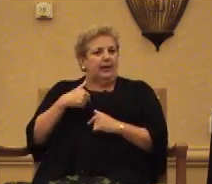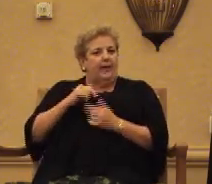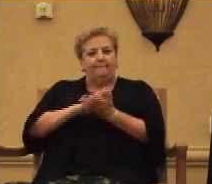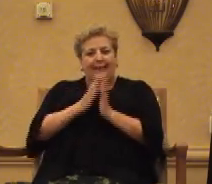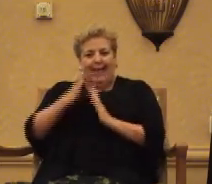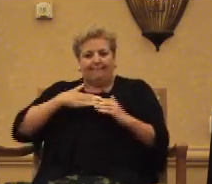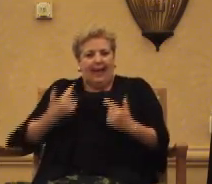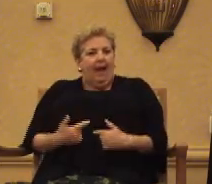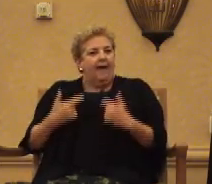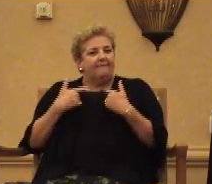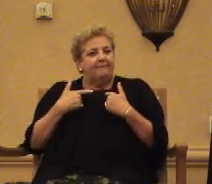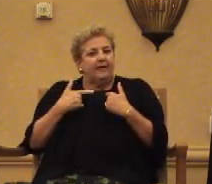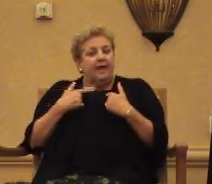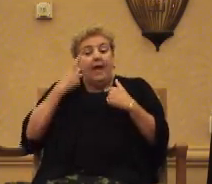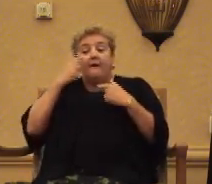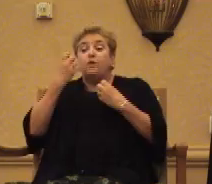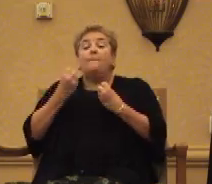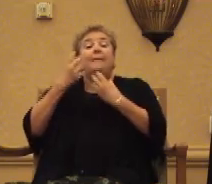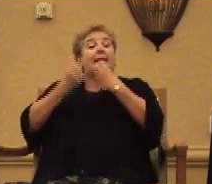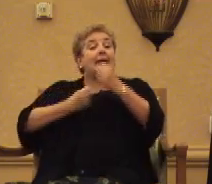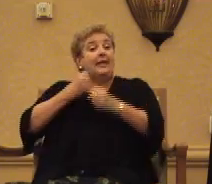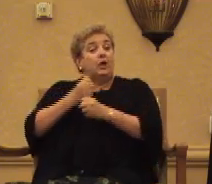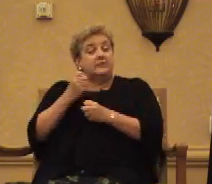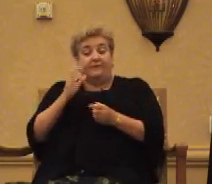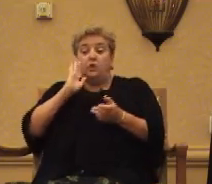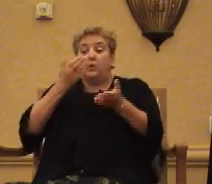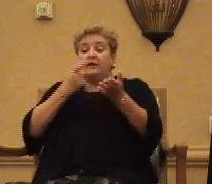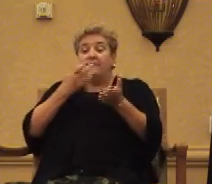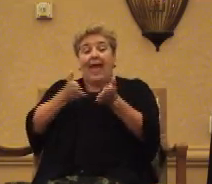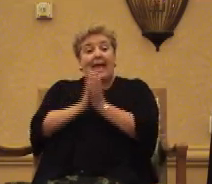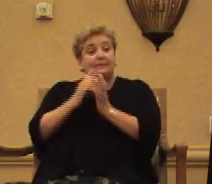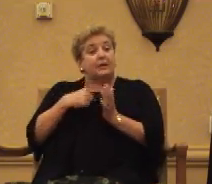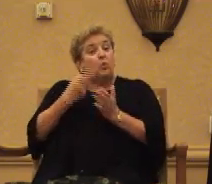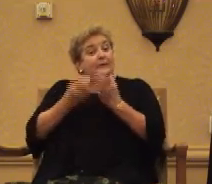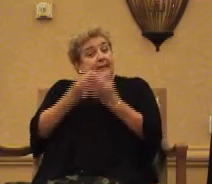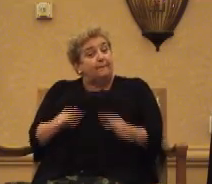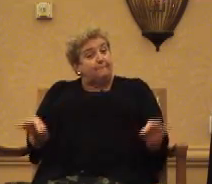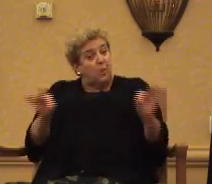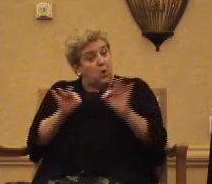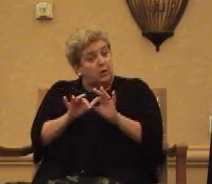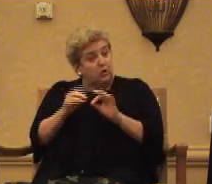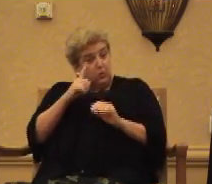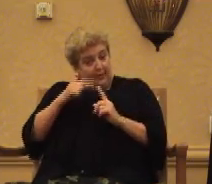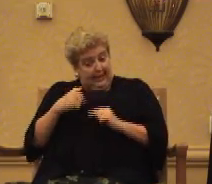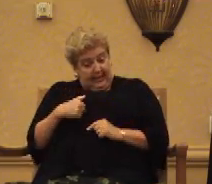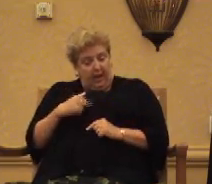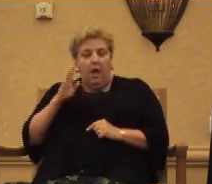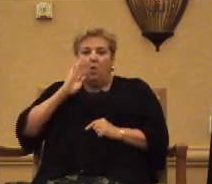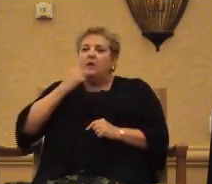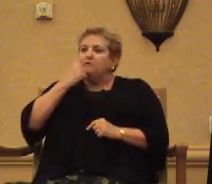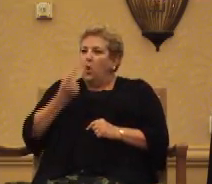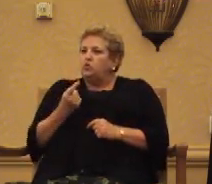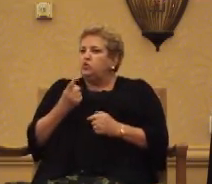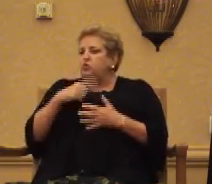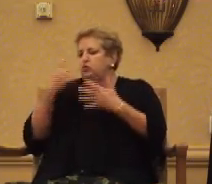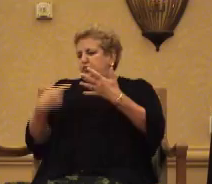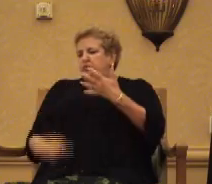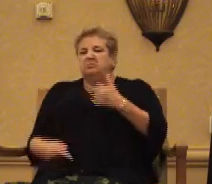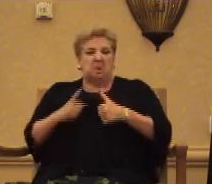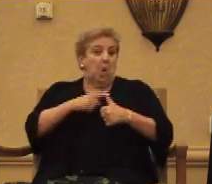many years, if you would have asked me what was important to you, I would have told you a lot of different things. I might have told you school, I might have told